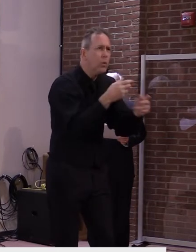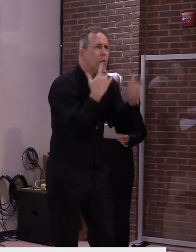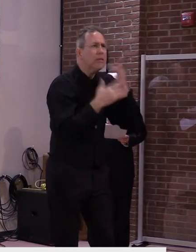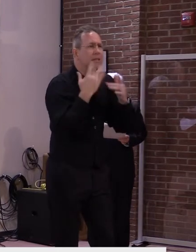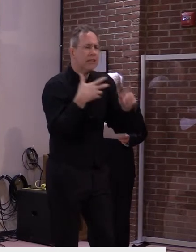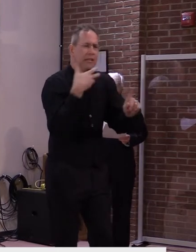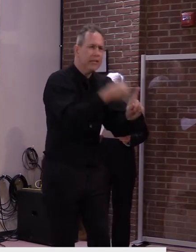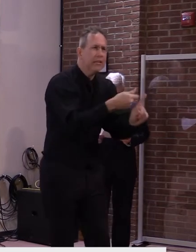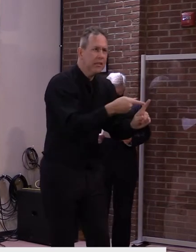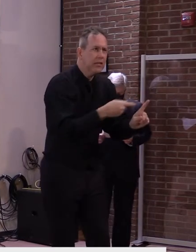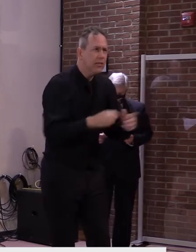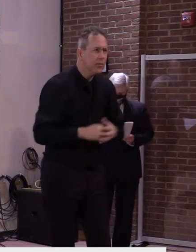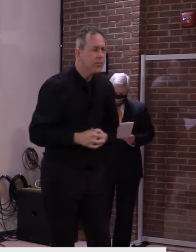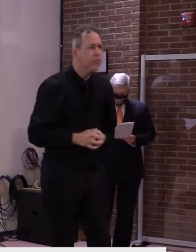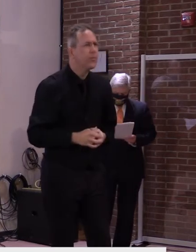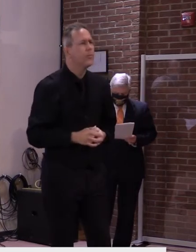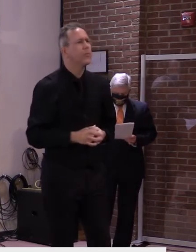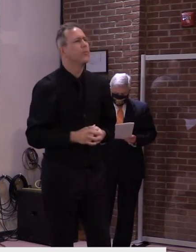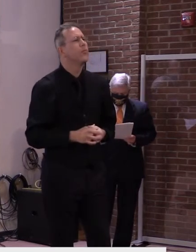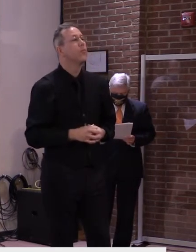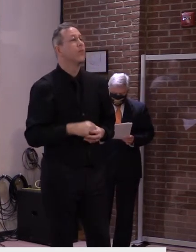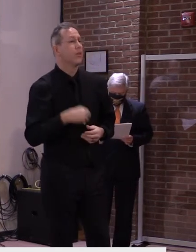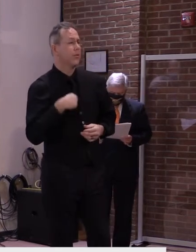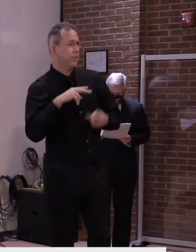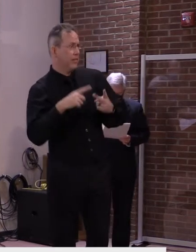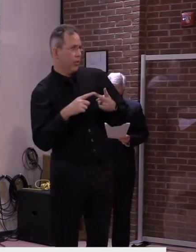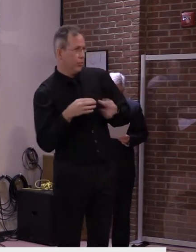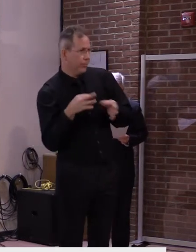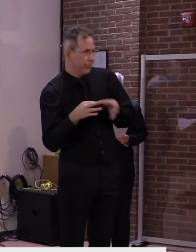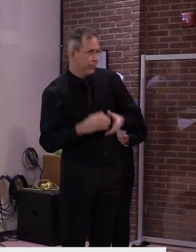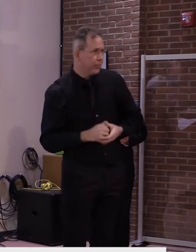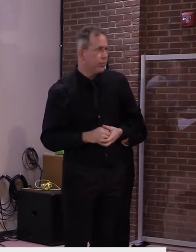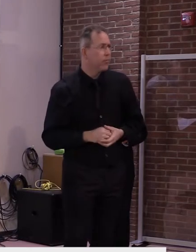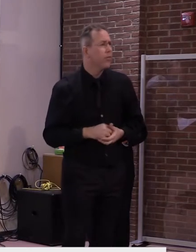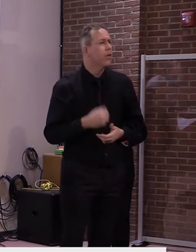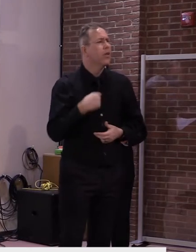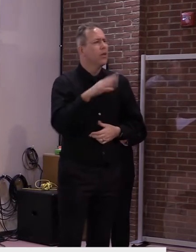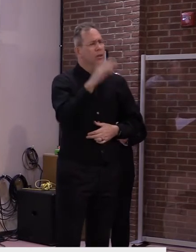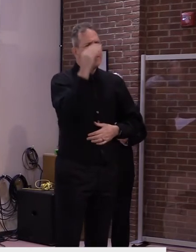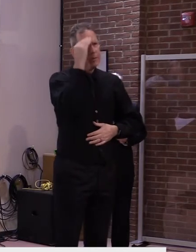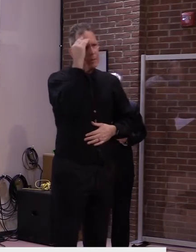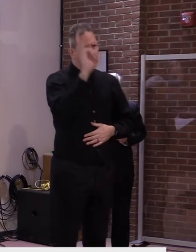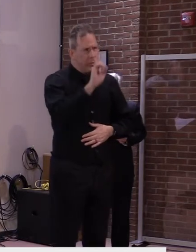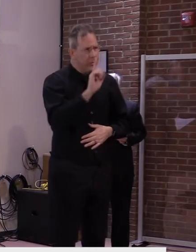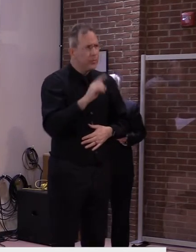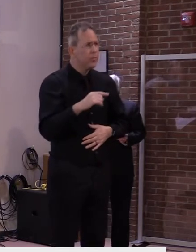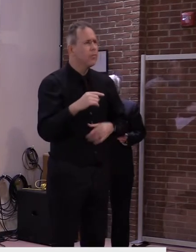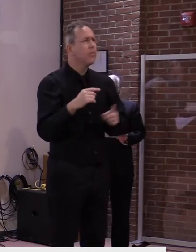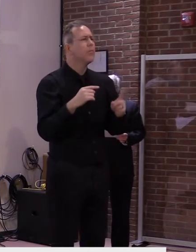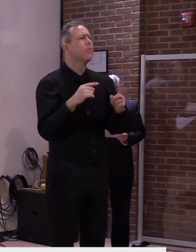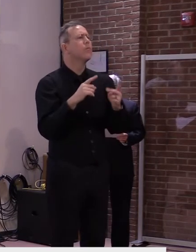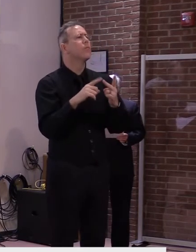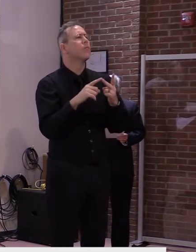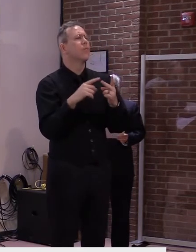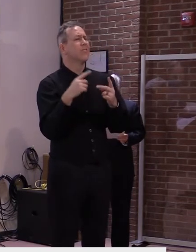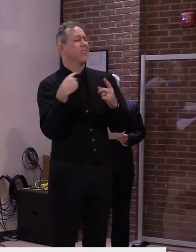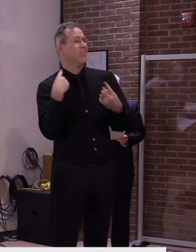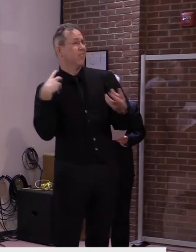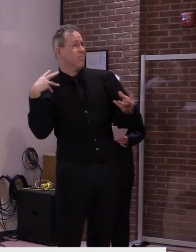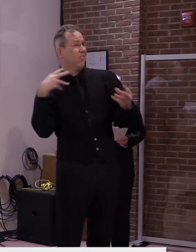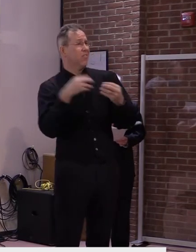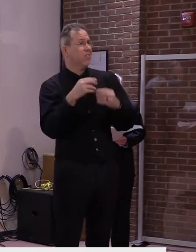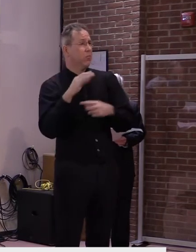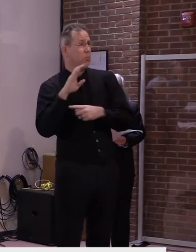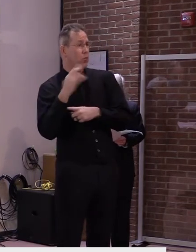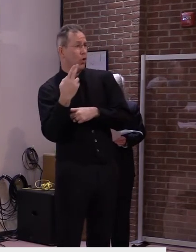Second, I want Vermonters to think about what it's been like since March for our parents, grandparents, and